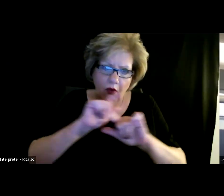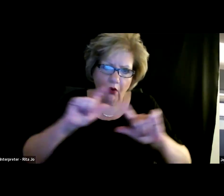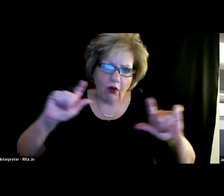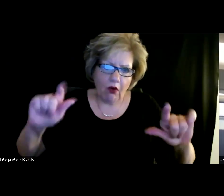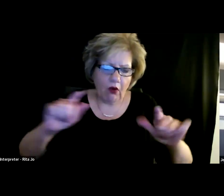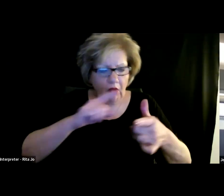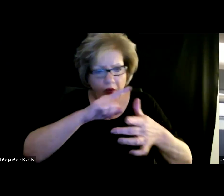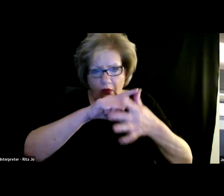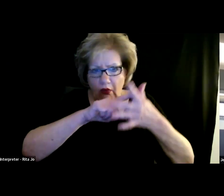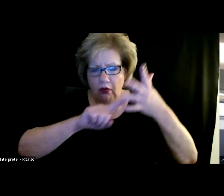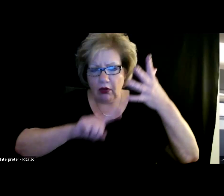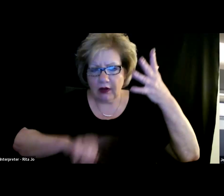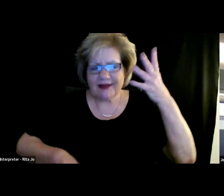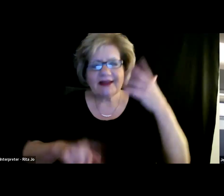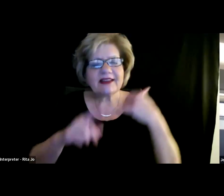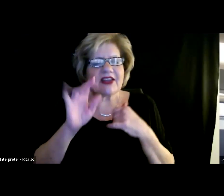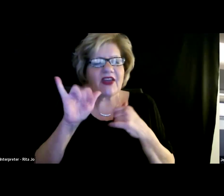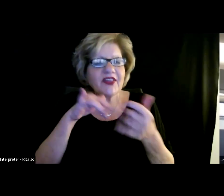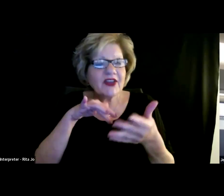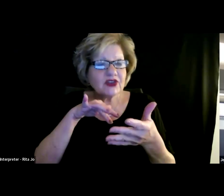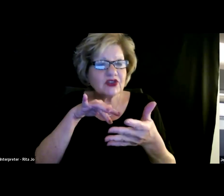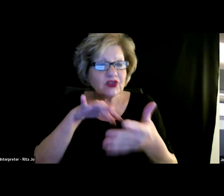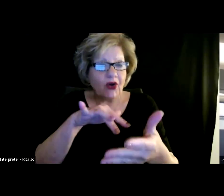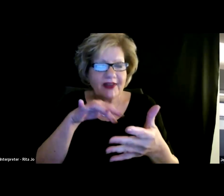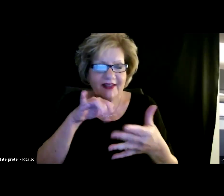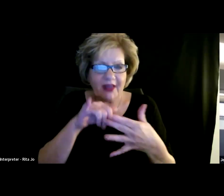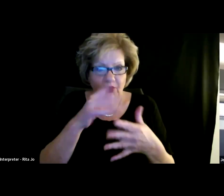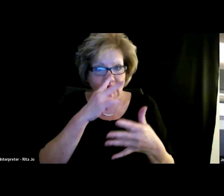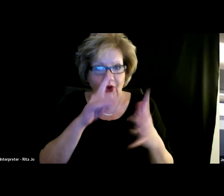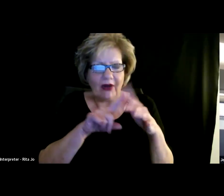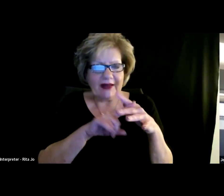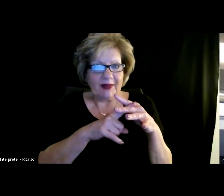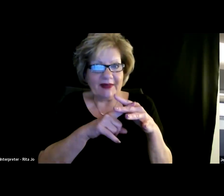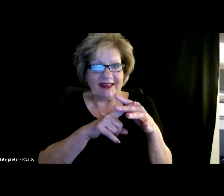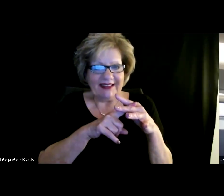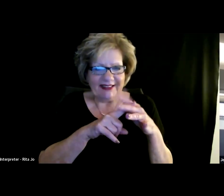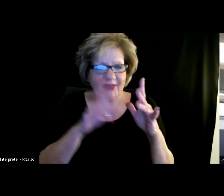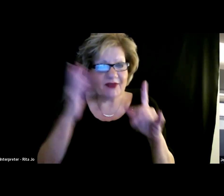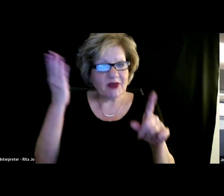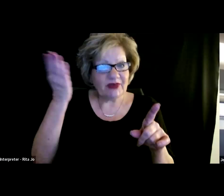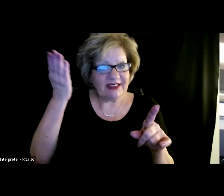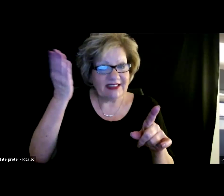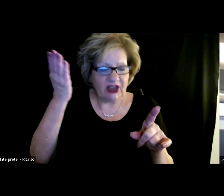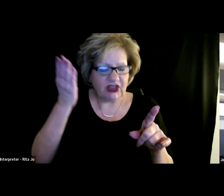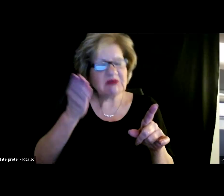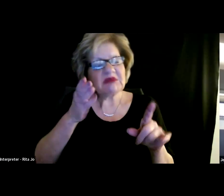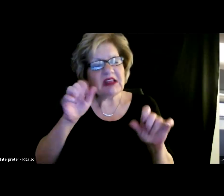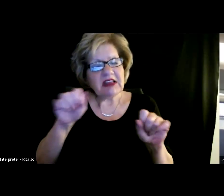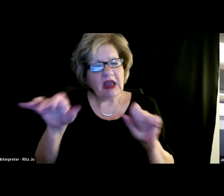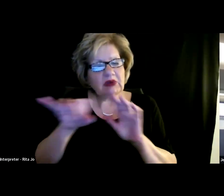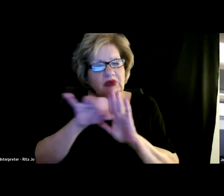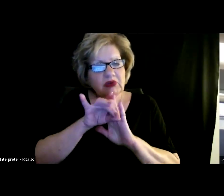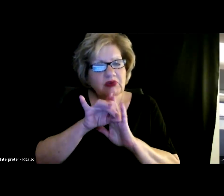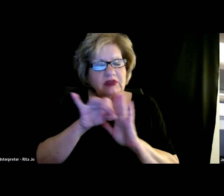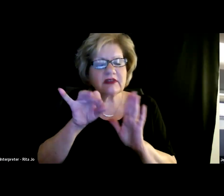questions and do that survey that you saw earlier in the presentation at the very beginning of the apprenticeship. So they're choosing to opt in and